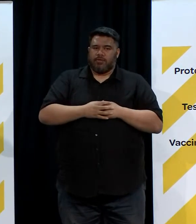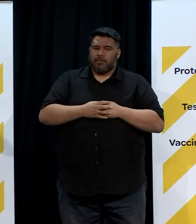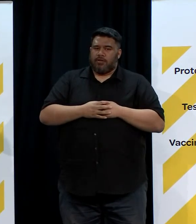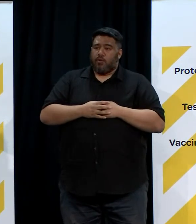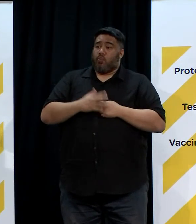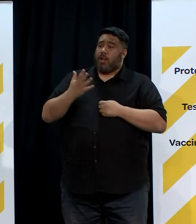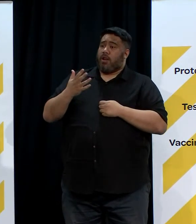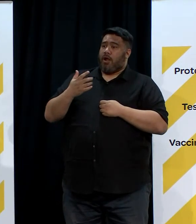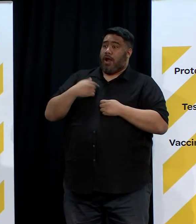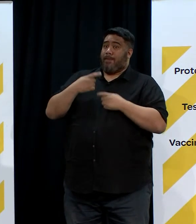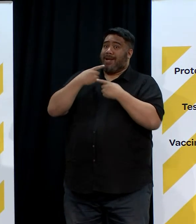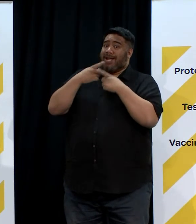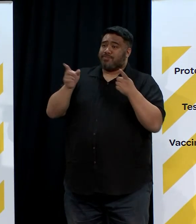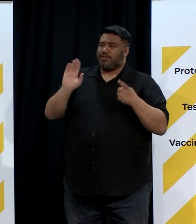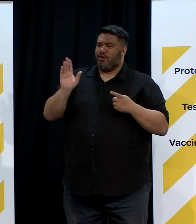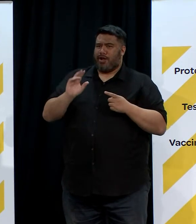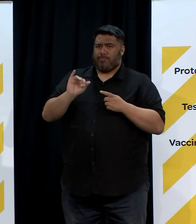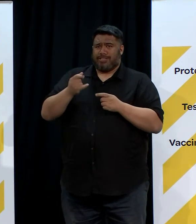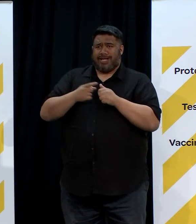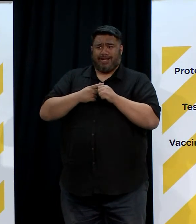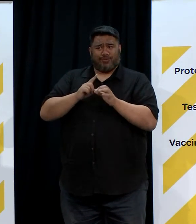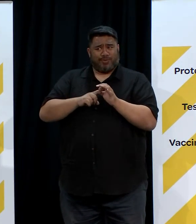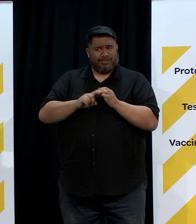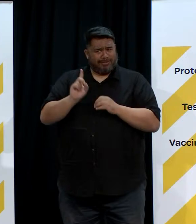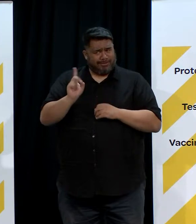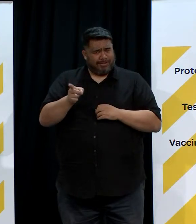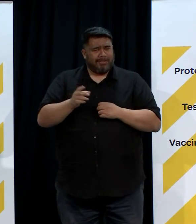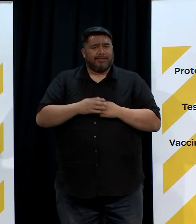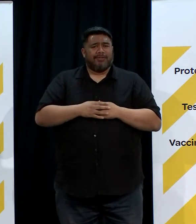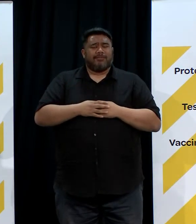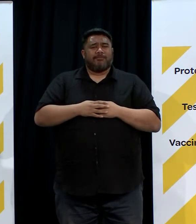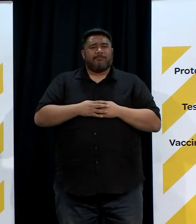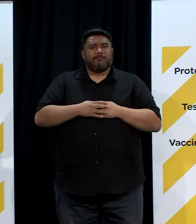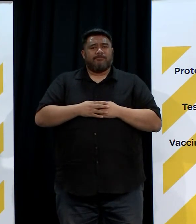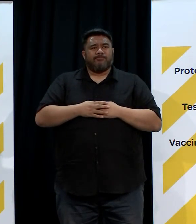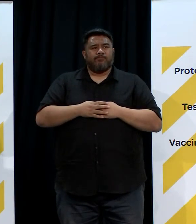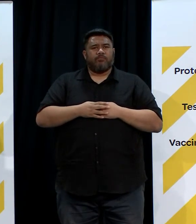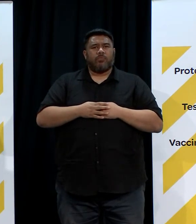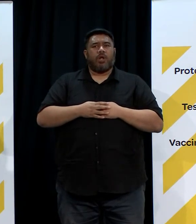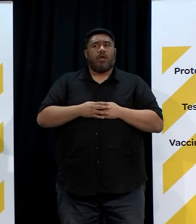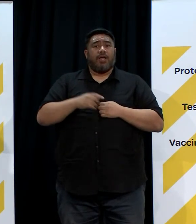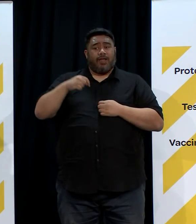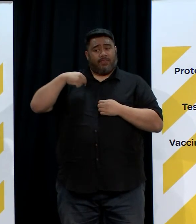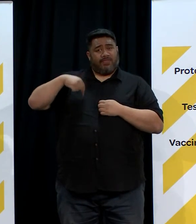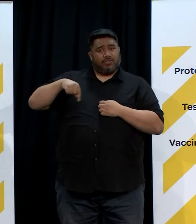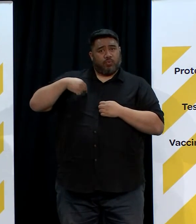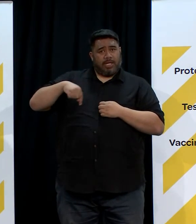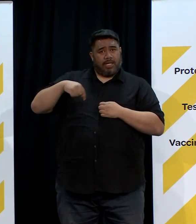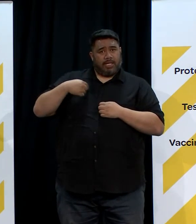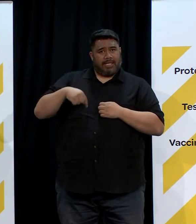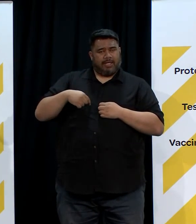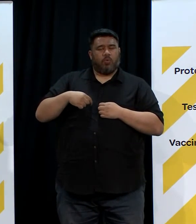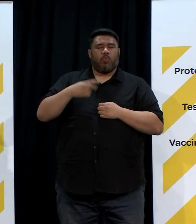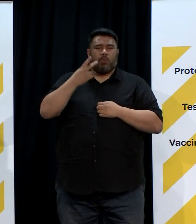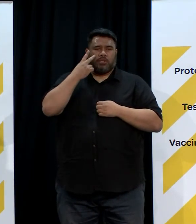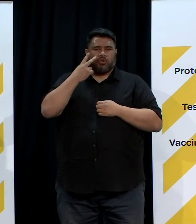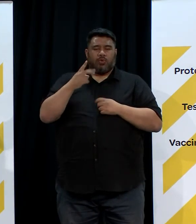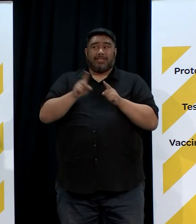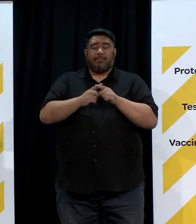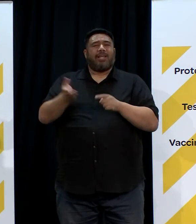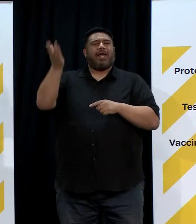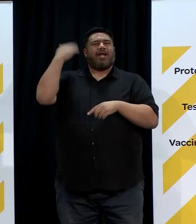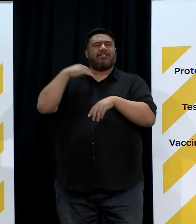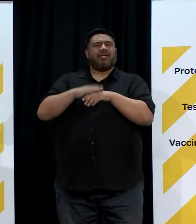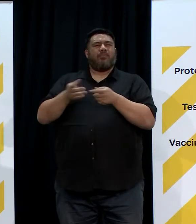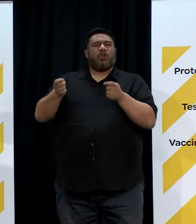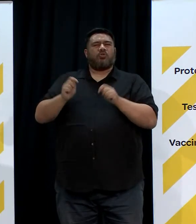answering questions. Look, we've certainly seen, I think this week, a similar situation to what we saw last time. And I